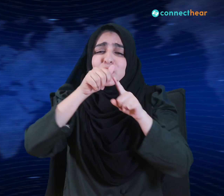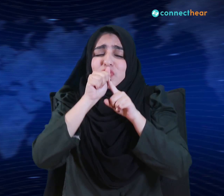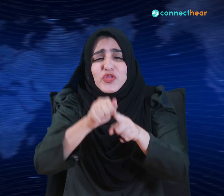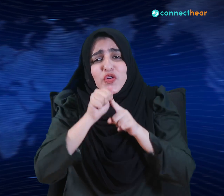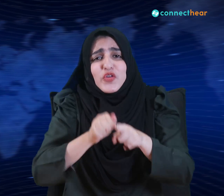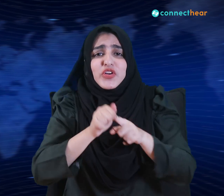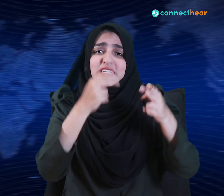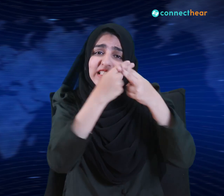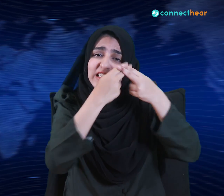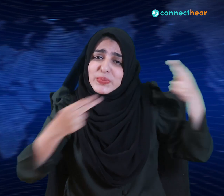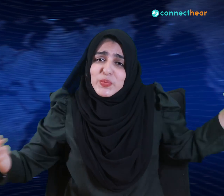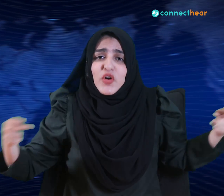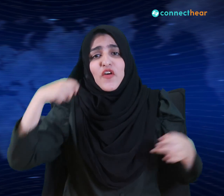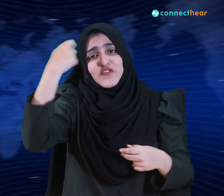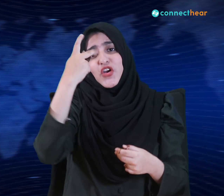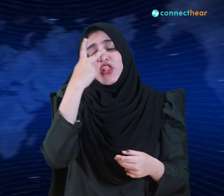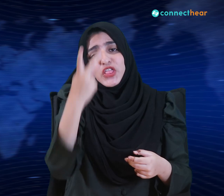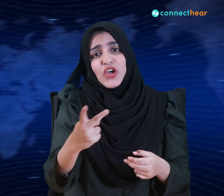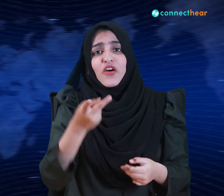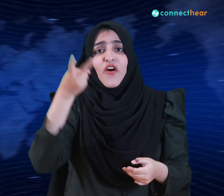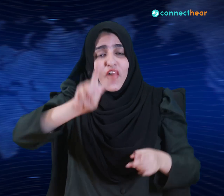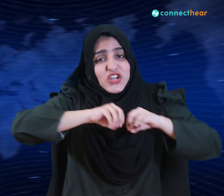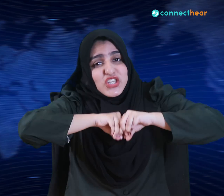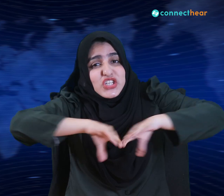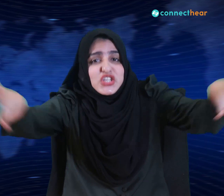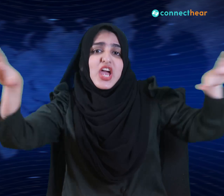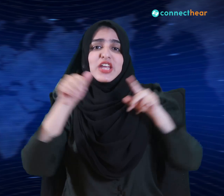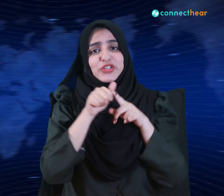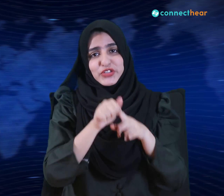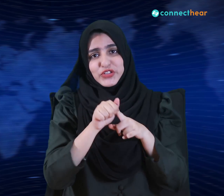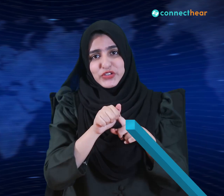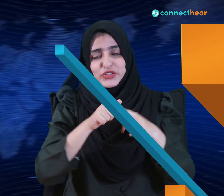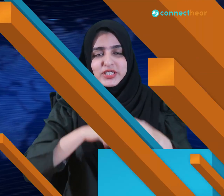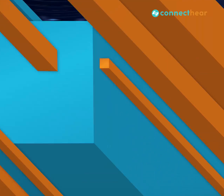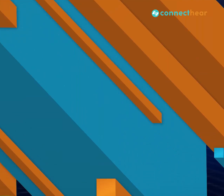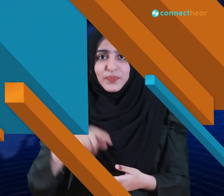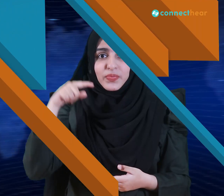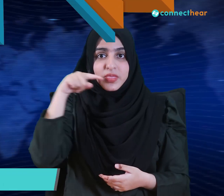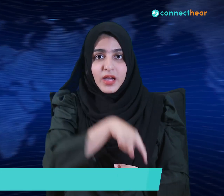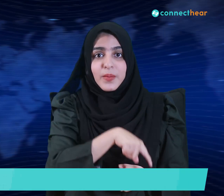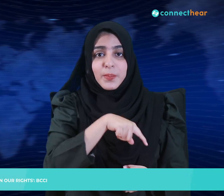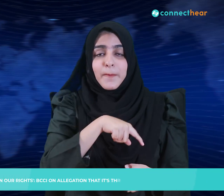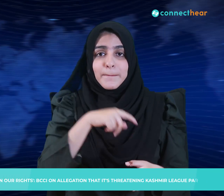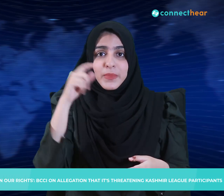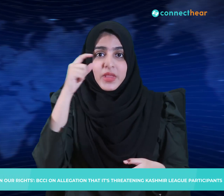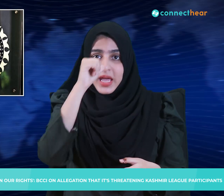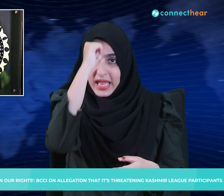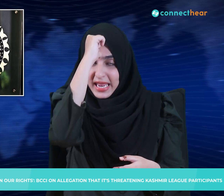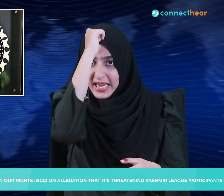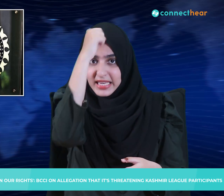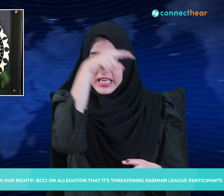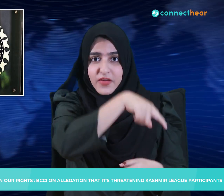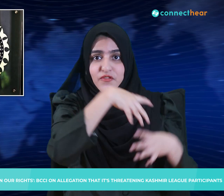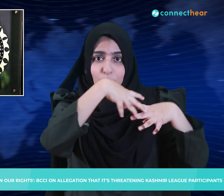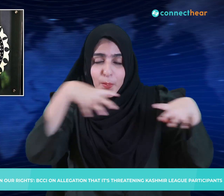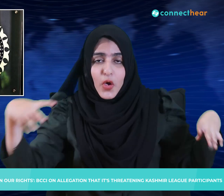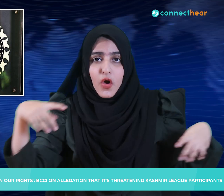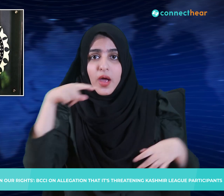sure you watch the entire video and share it as well. The Board of Control for Cricket in India,